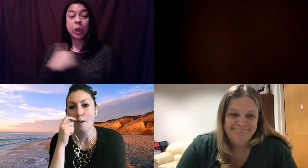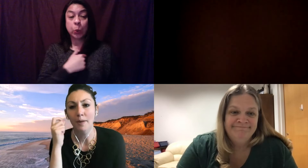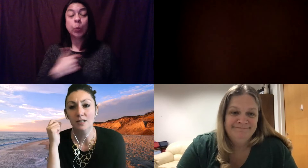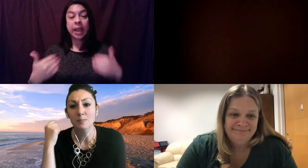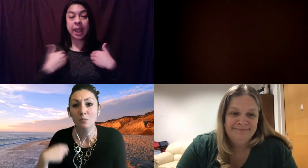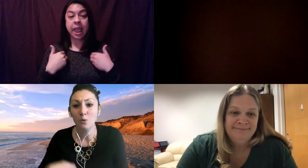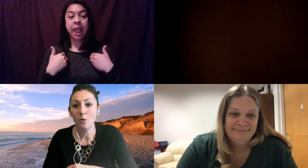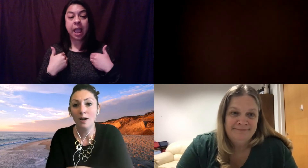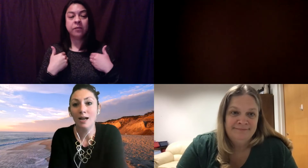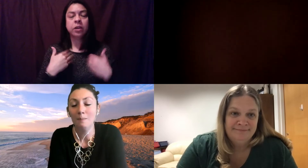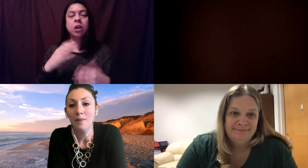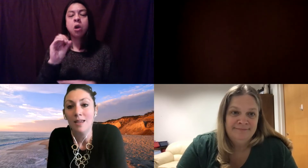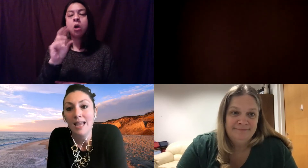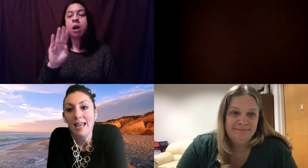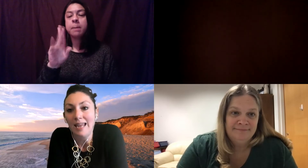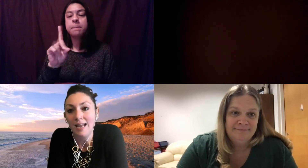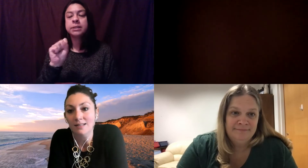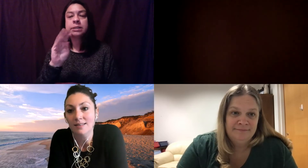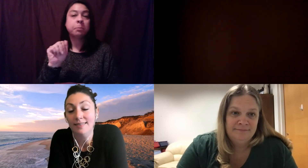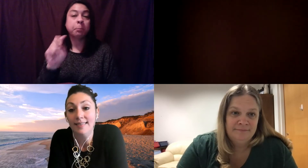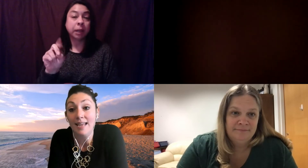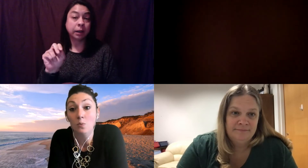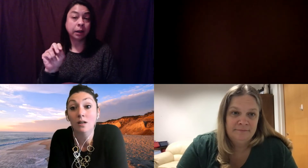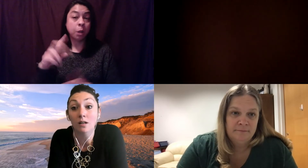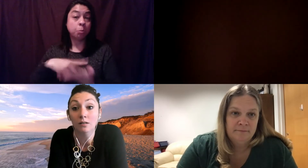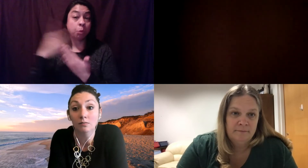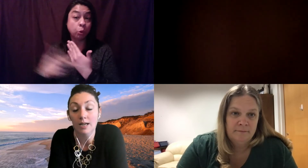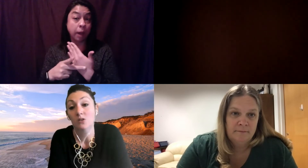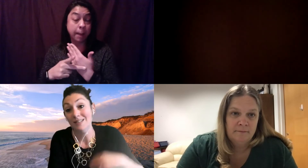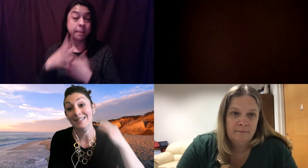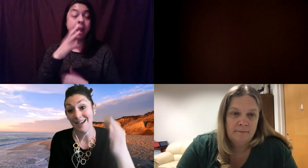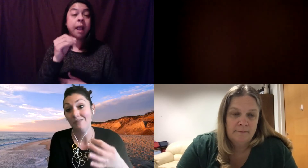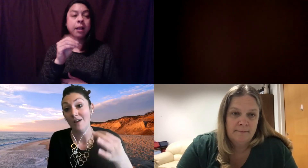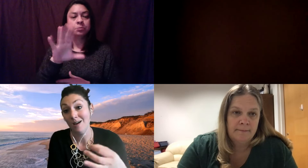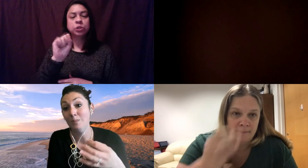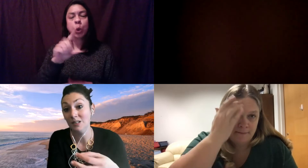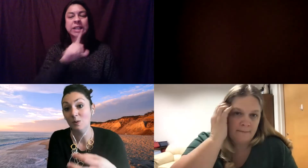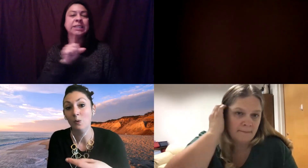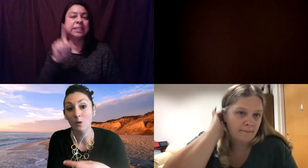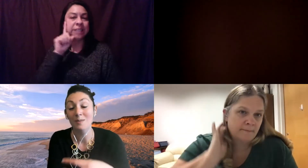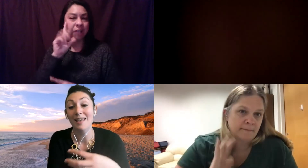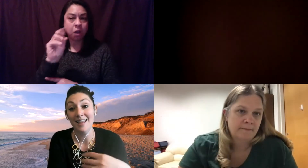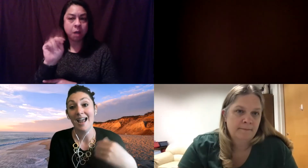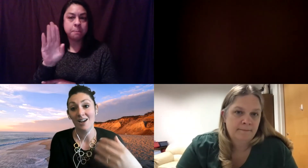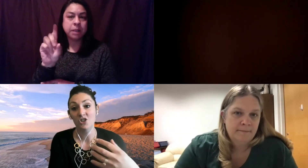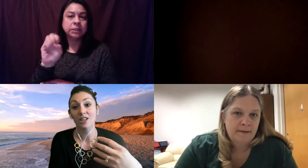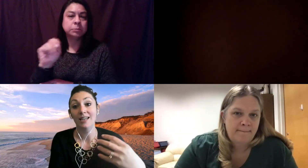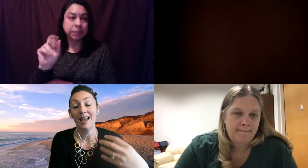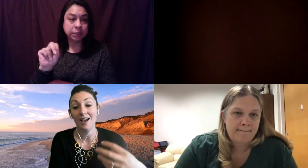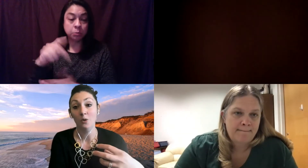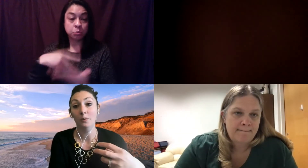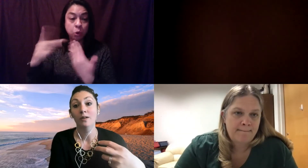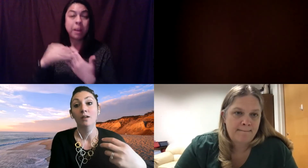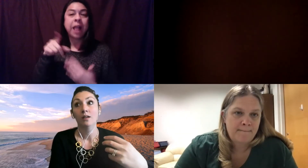an ombudsman program, and they will, so it's a deaf ombudsman program, and they